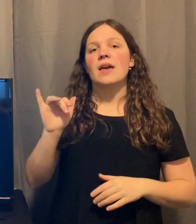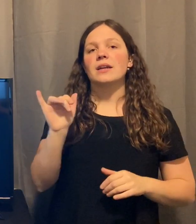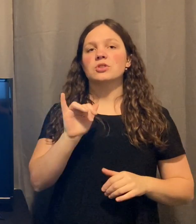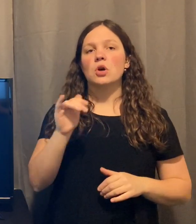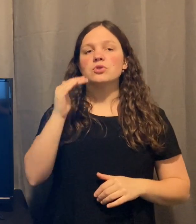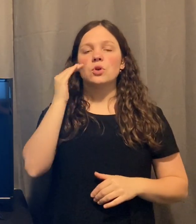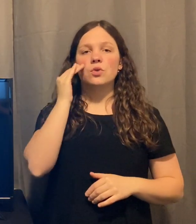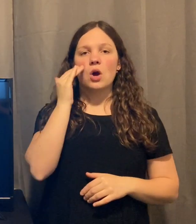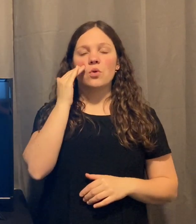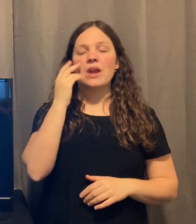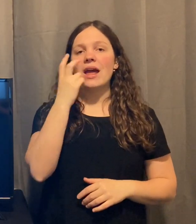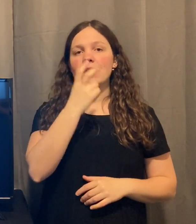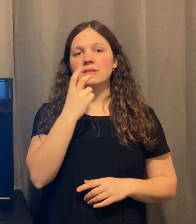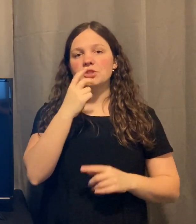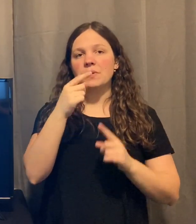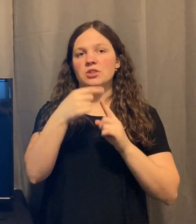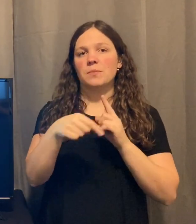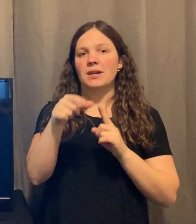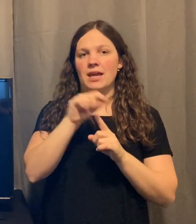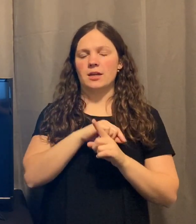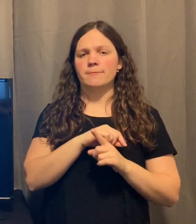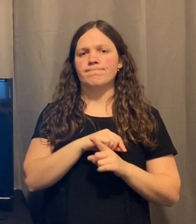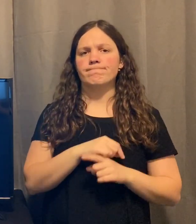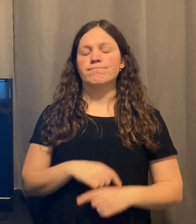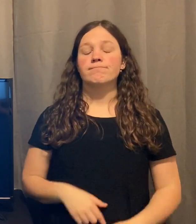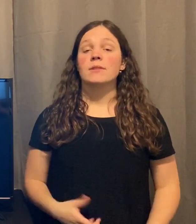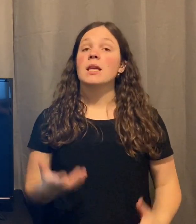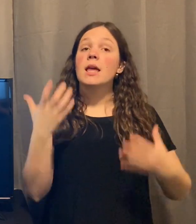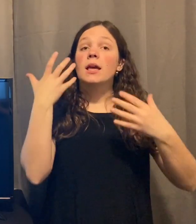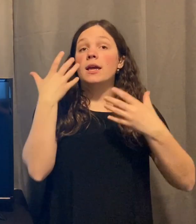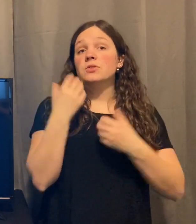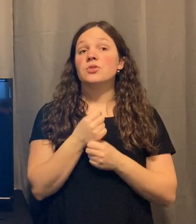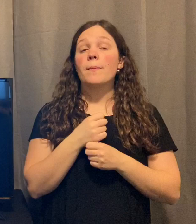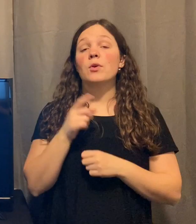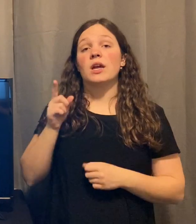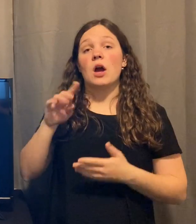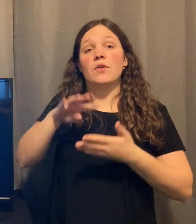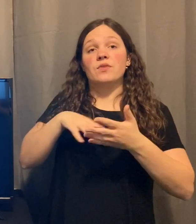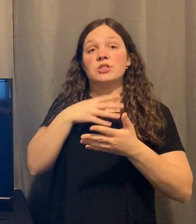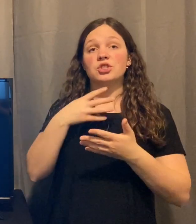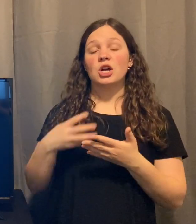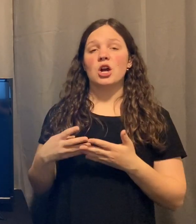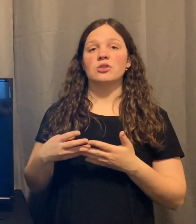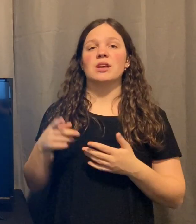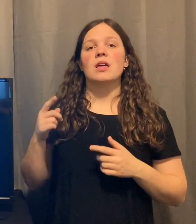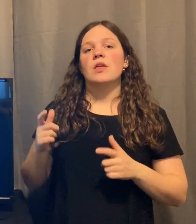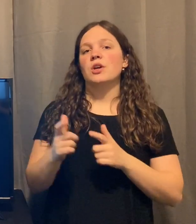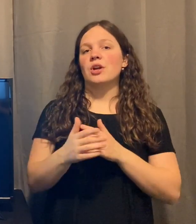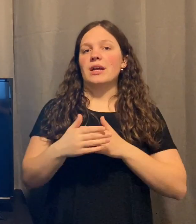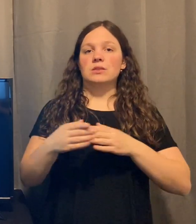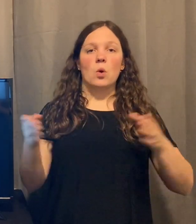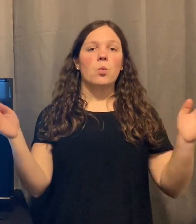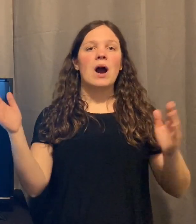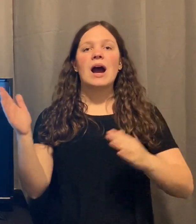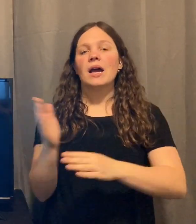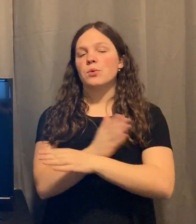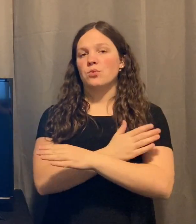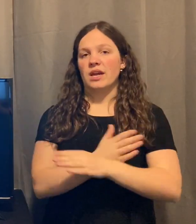is also known as a speech banana. In summary of this chart, there is a wide